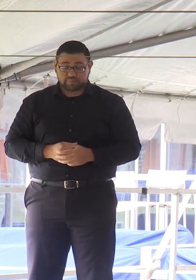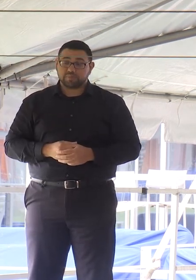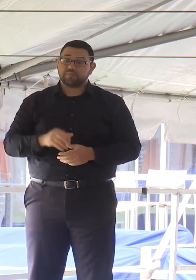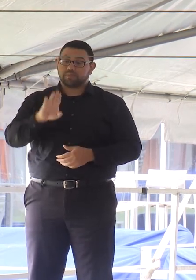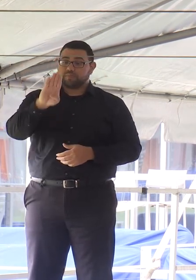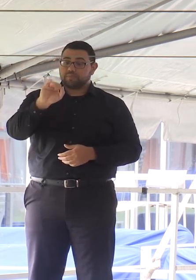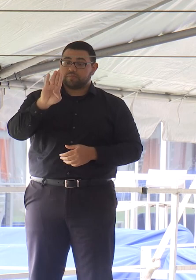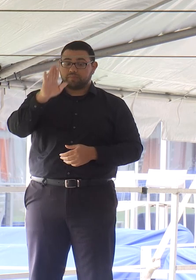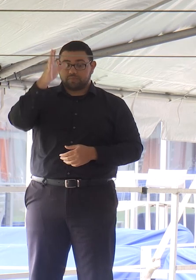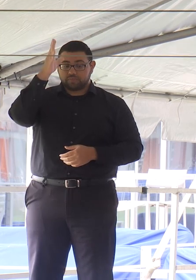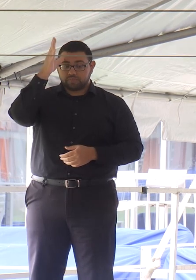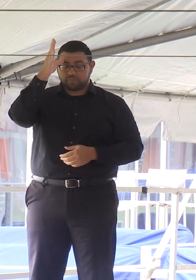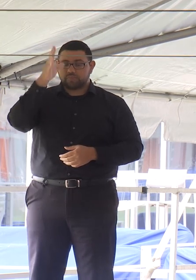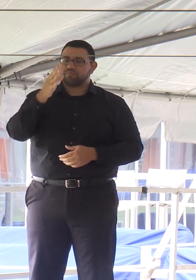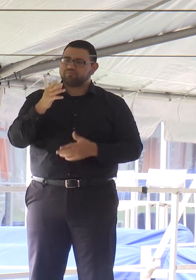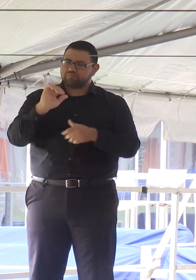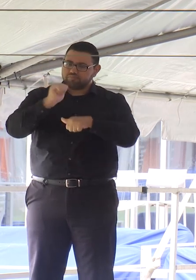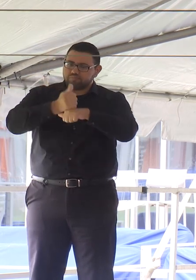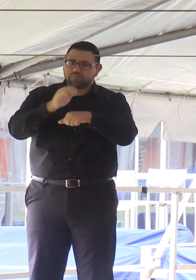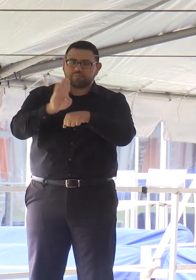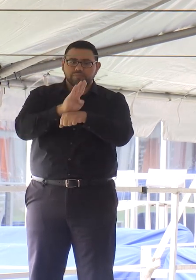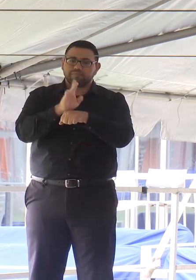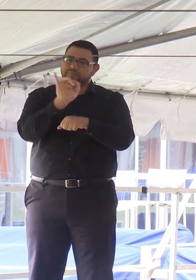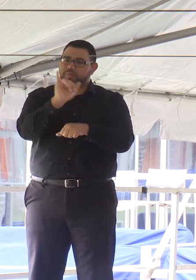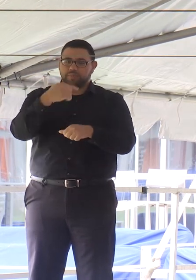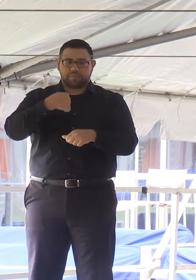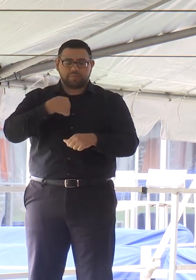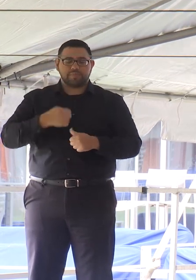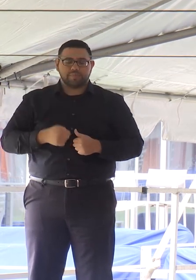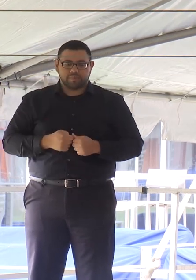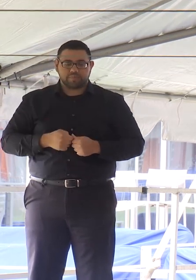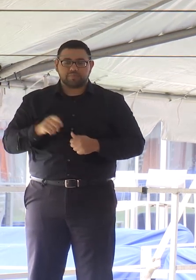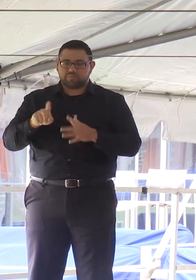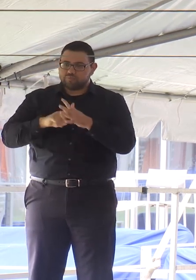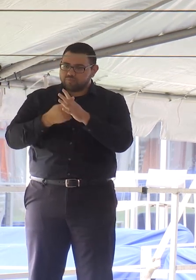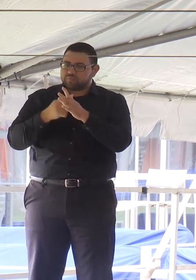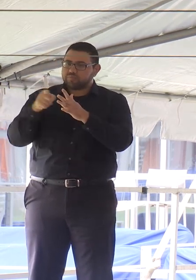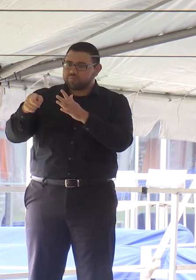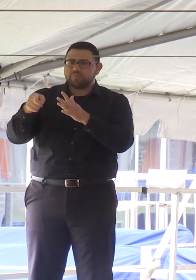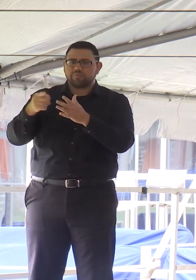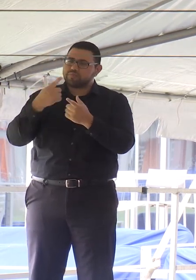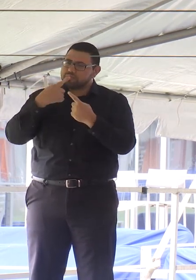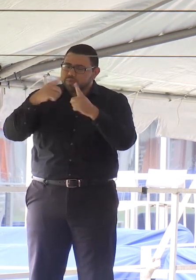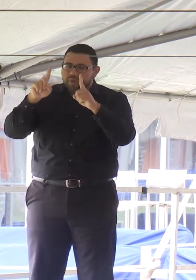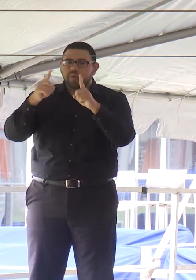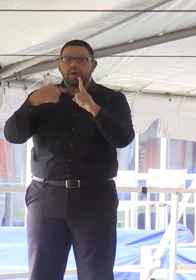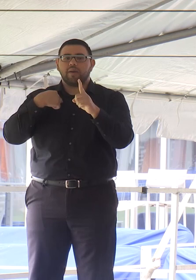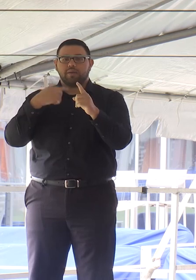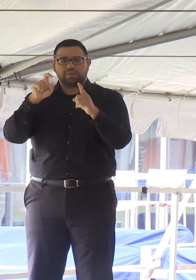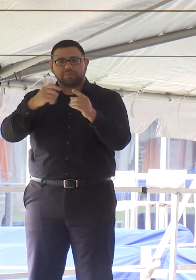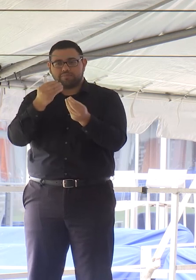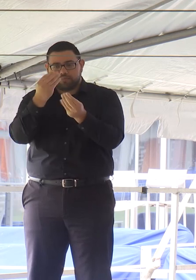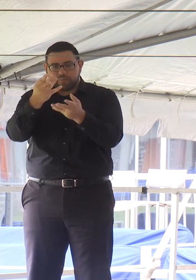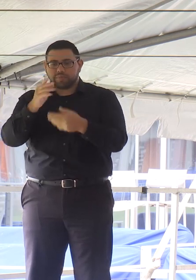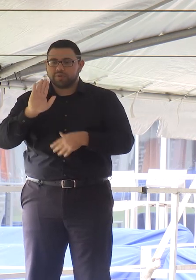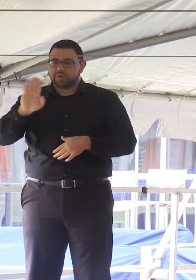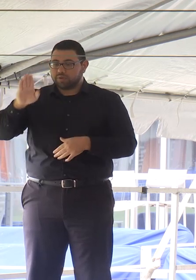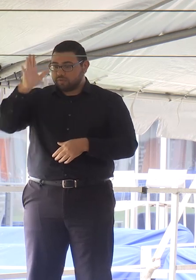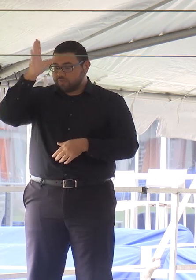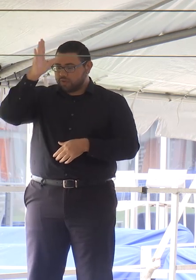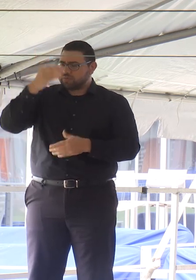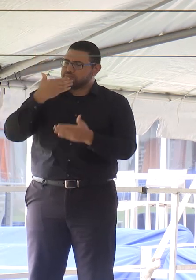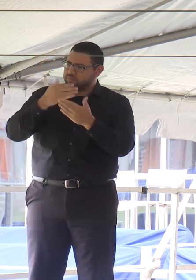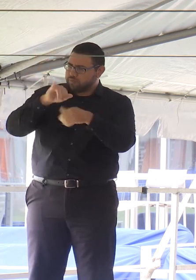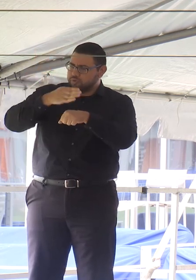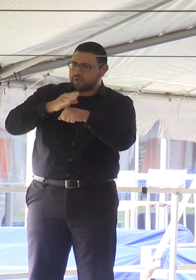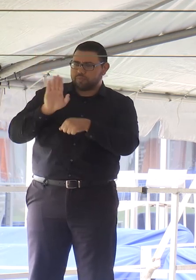Bob's dad was an entrepreneur just like mine, and they started and they were very successful. And I do have to say that his father did a